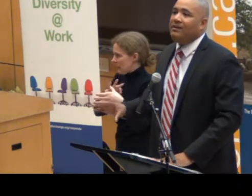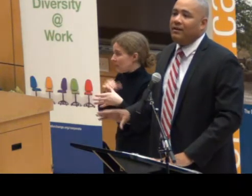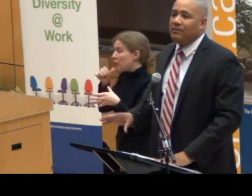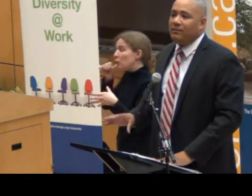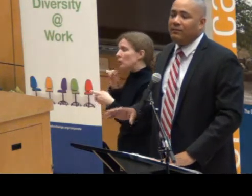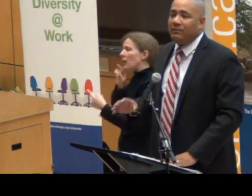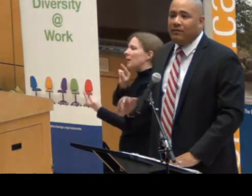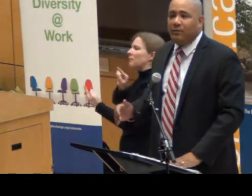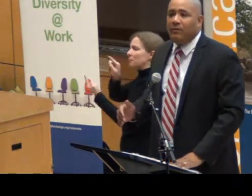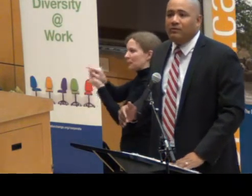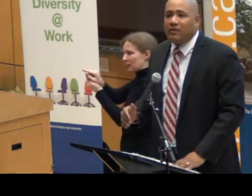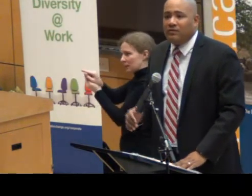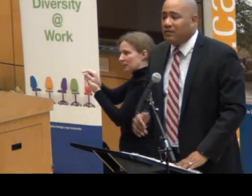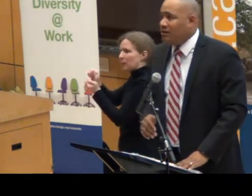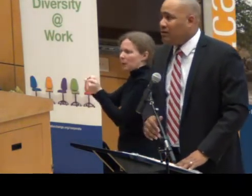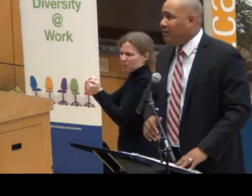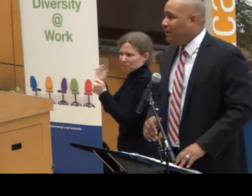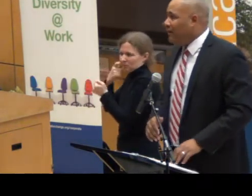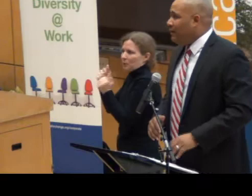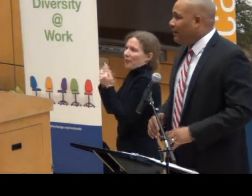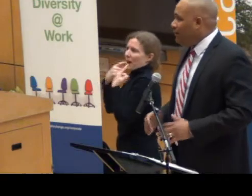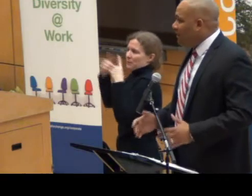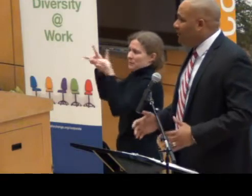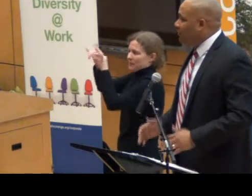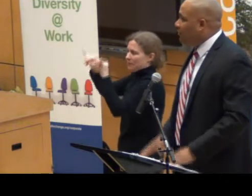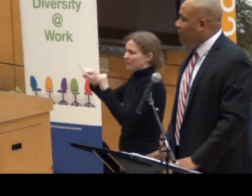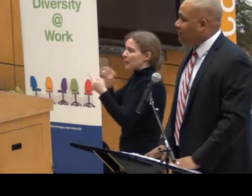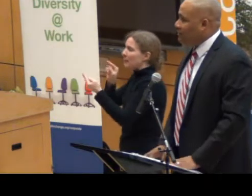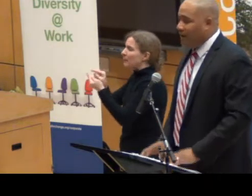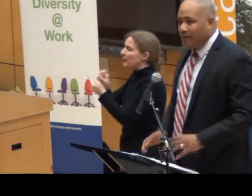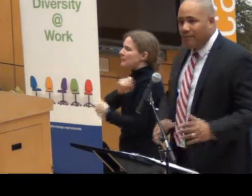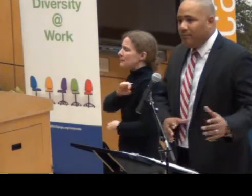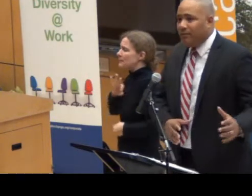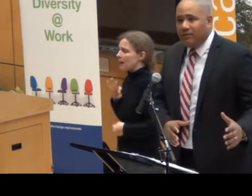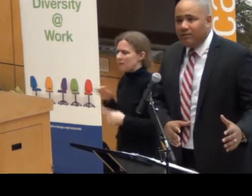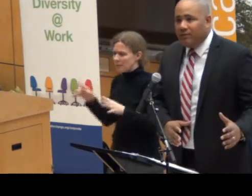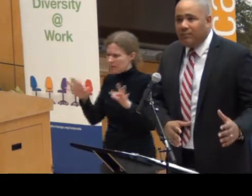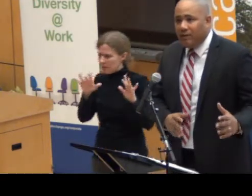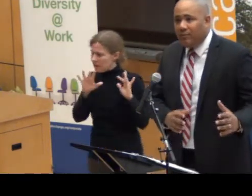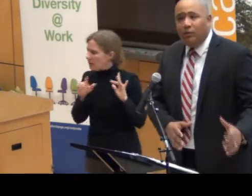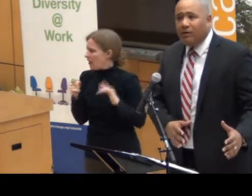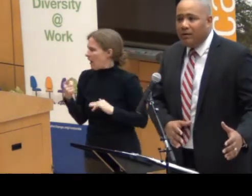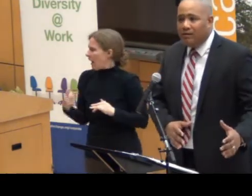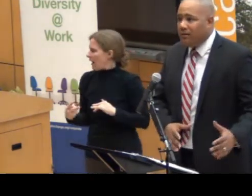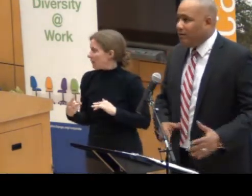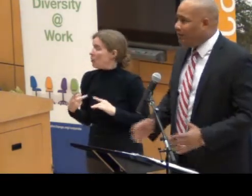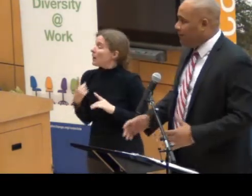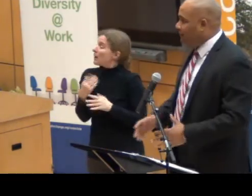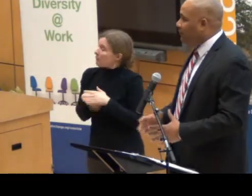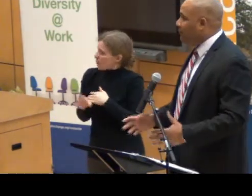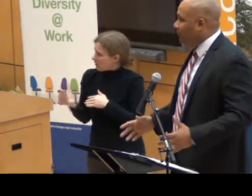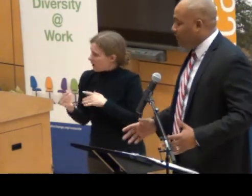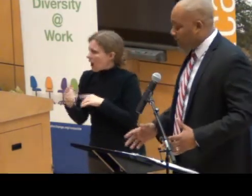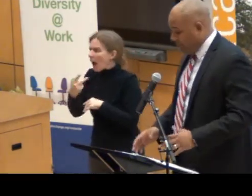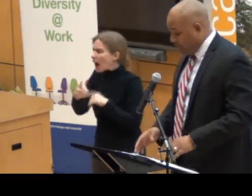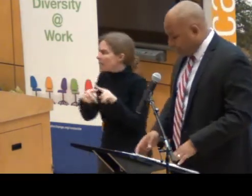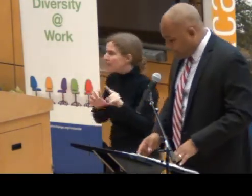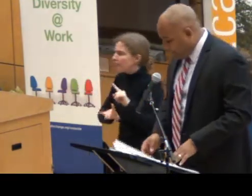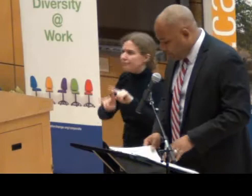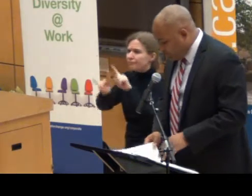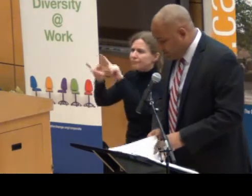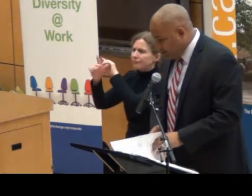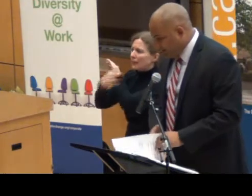when I made the announcement with the proposed legislation. And I met the employees, and half the employees are from, you know, born in Ontario, the other half are from all around the